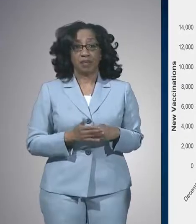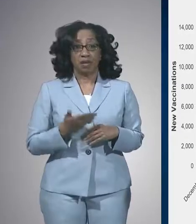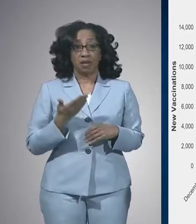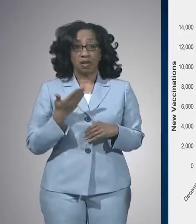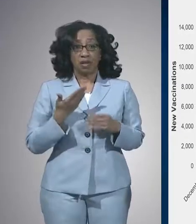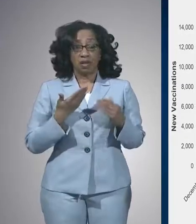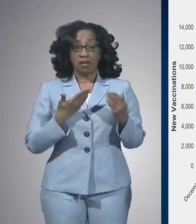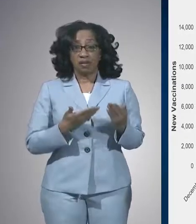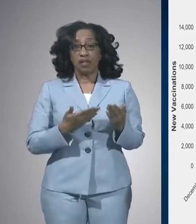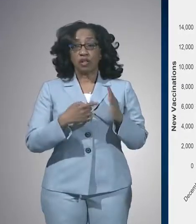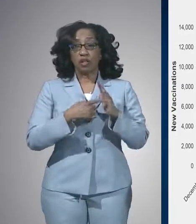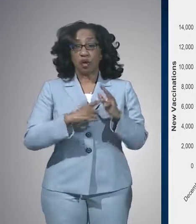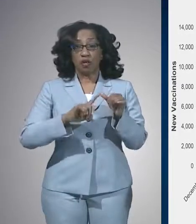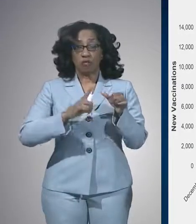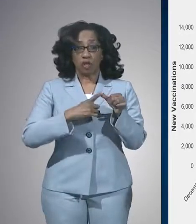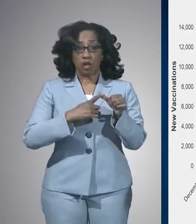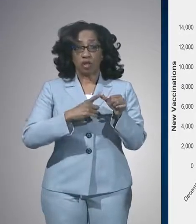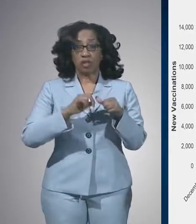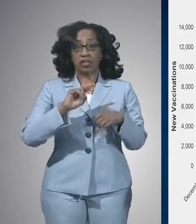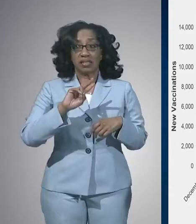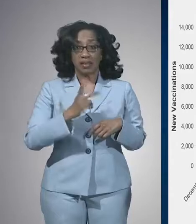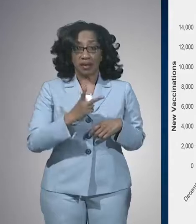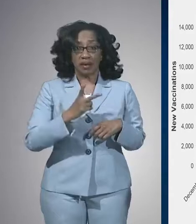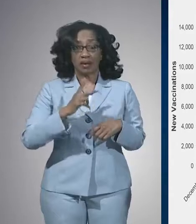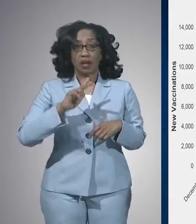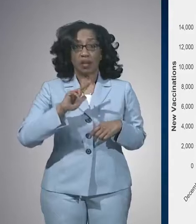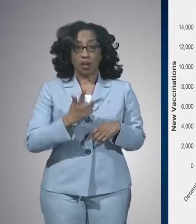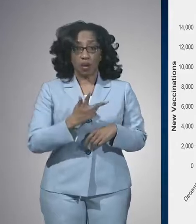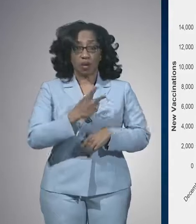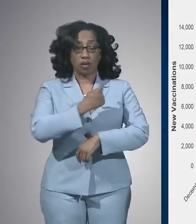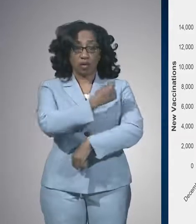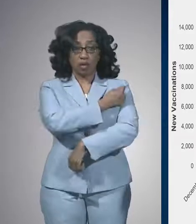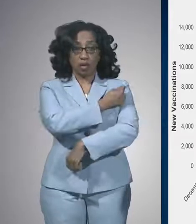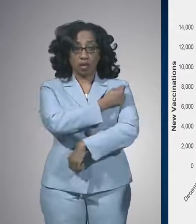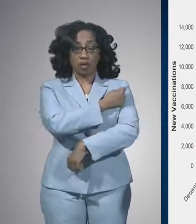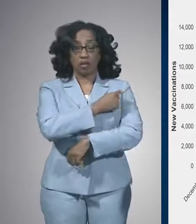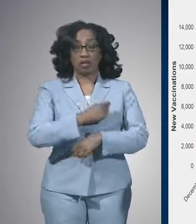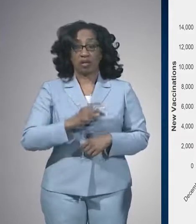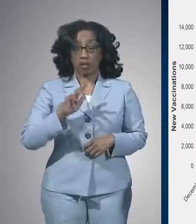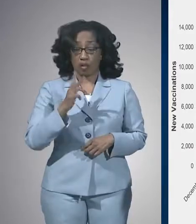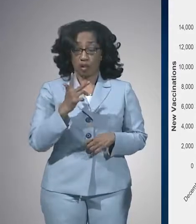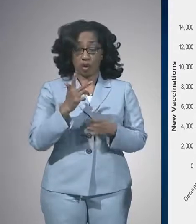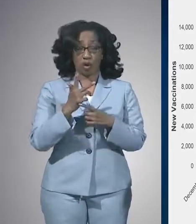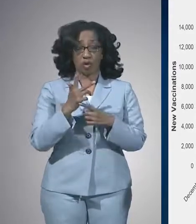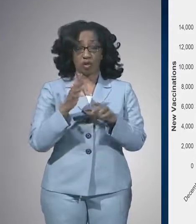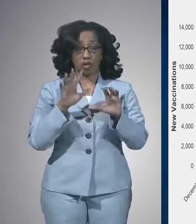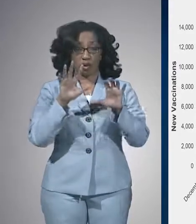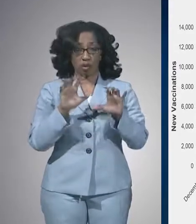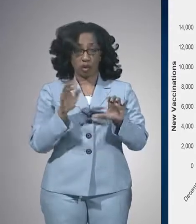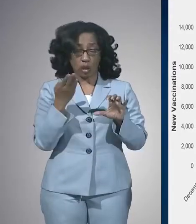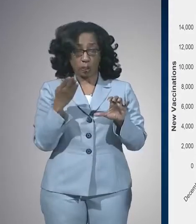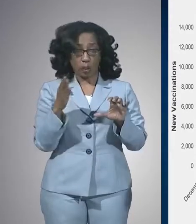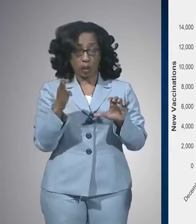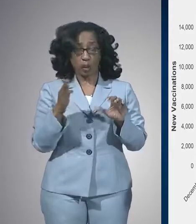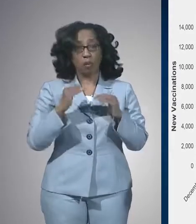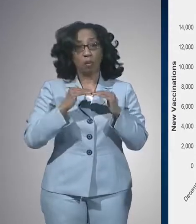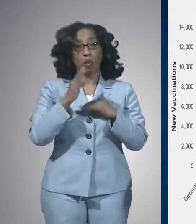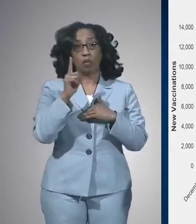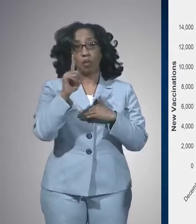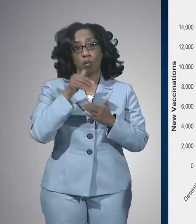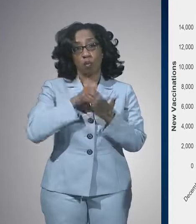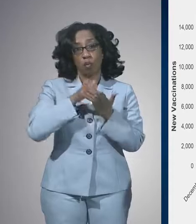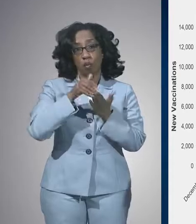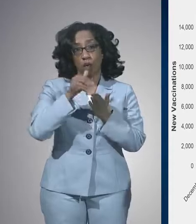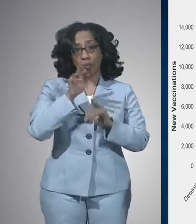first, second, and third doses by date, with the third doses in darker blue. More than 1 million people in